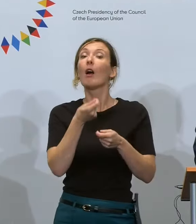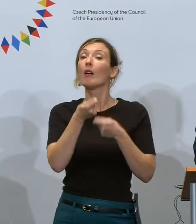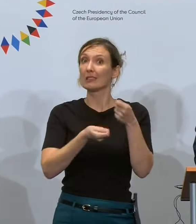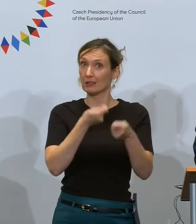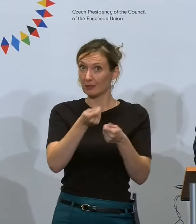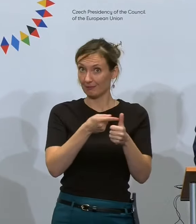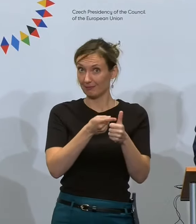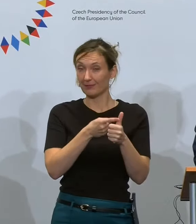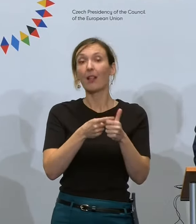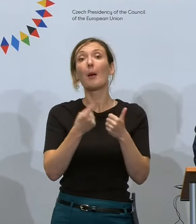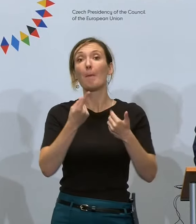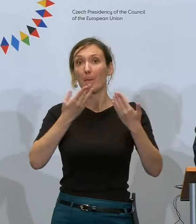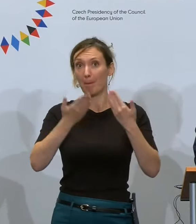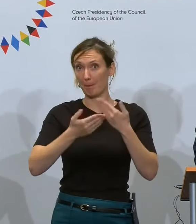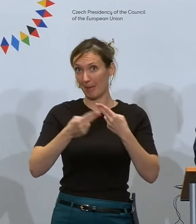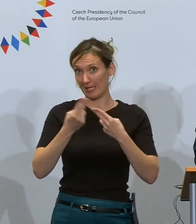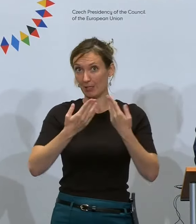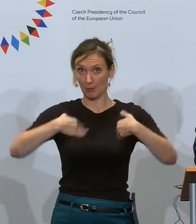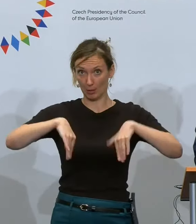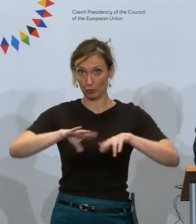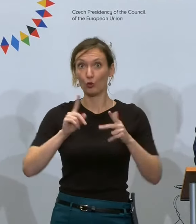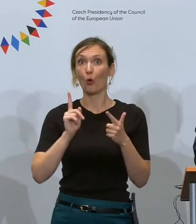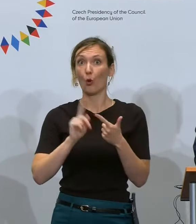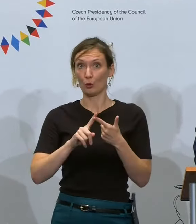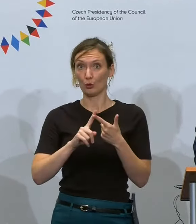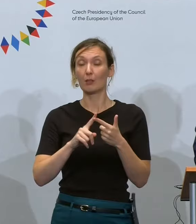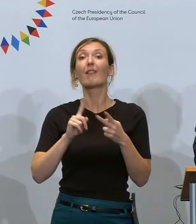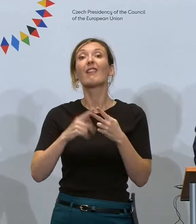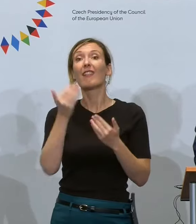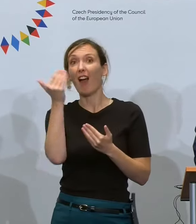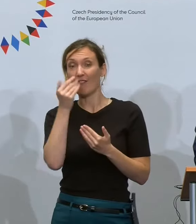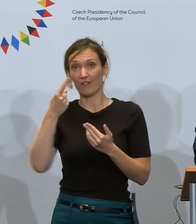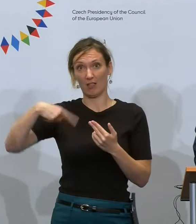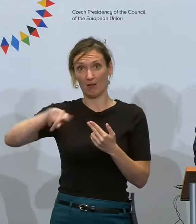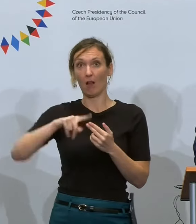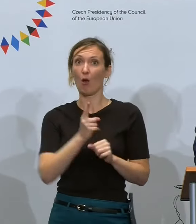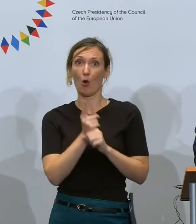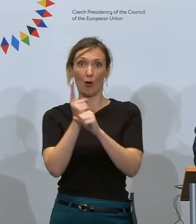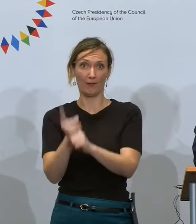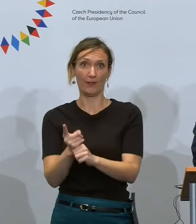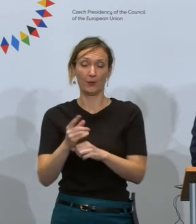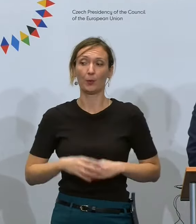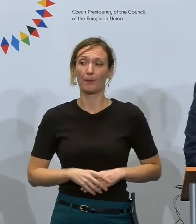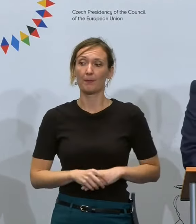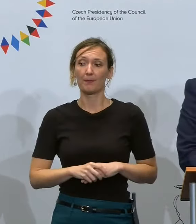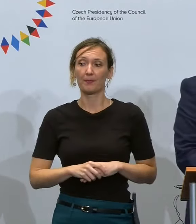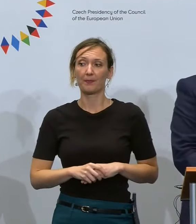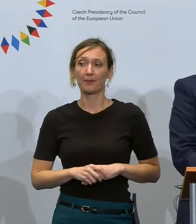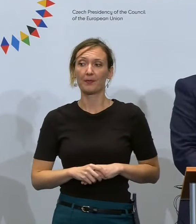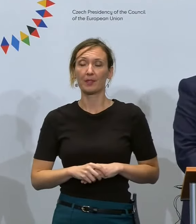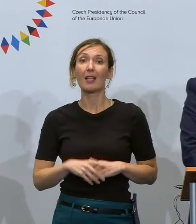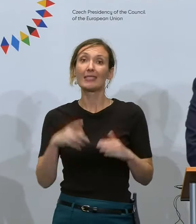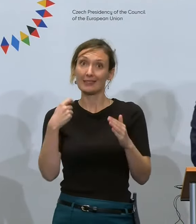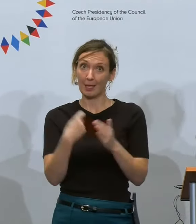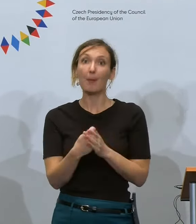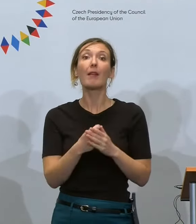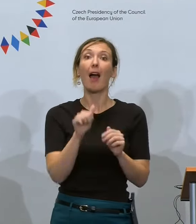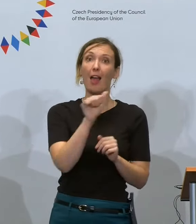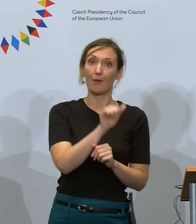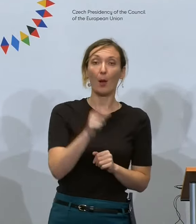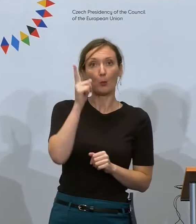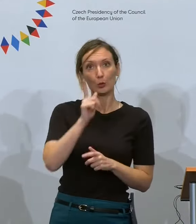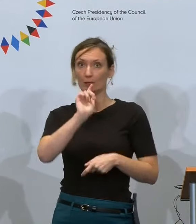and security. And we have to coordinate our initiative in order to work with the African